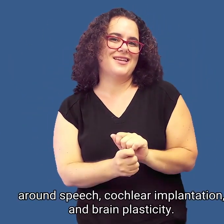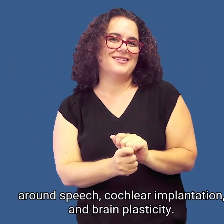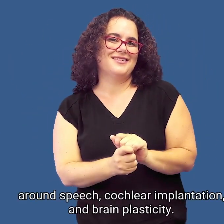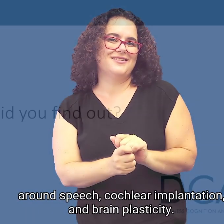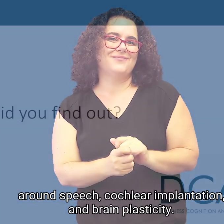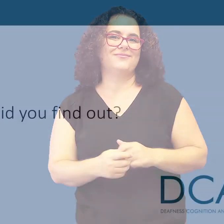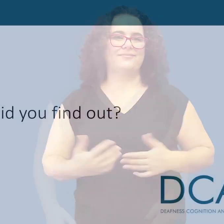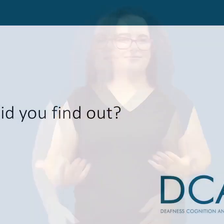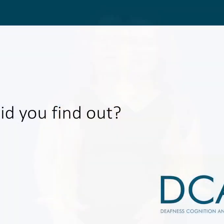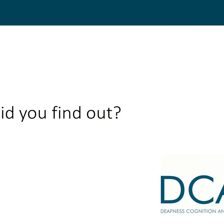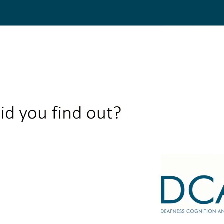brain plasticity.